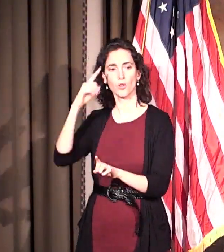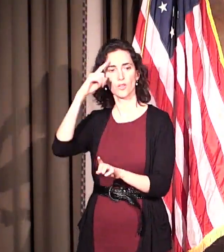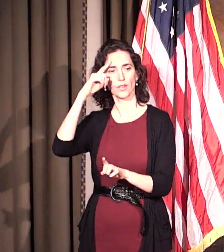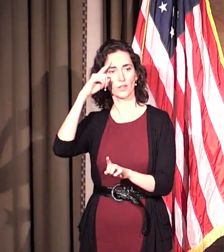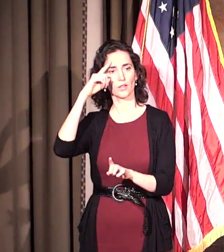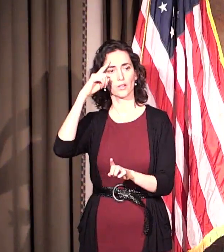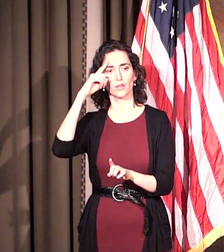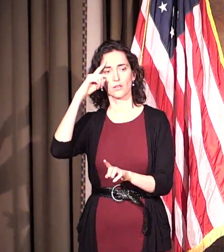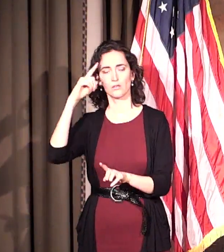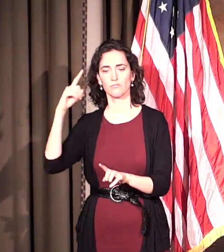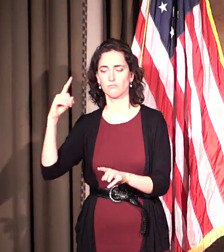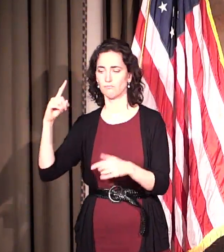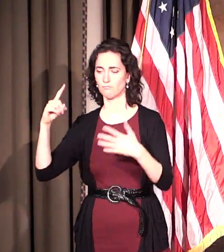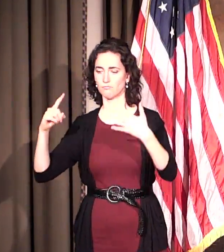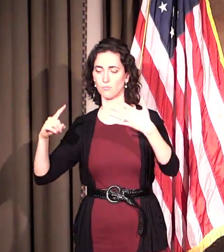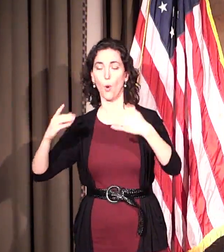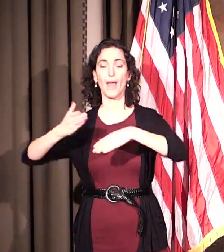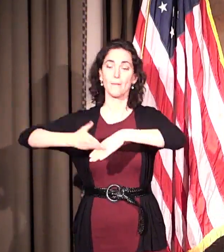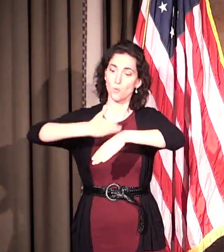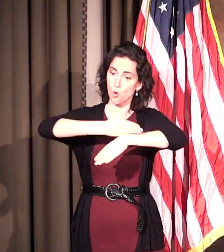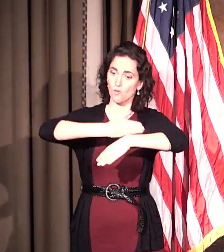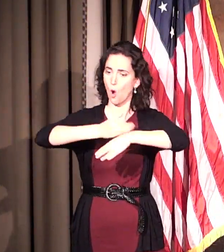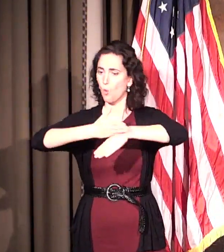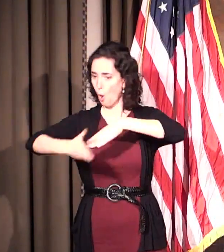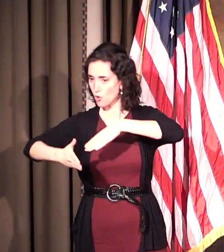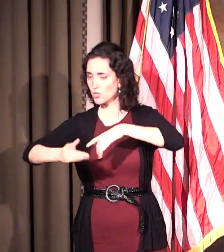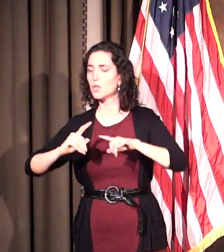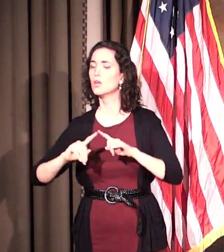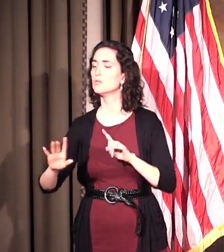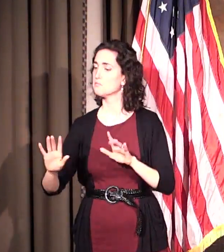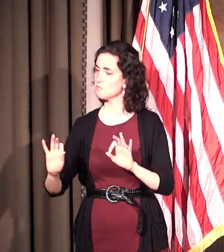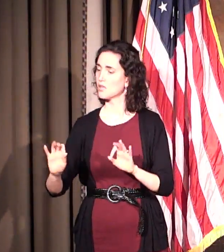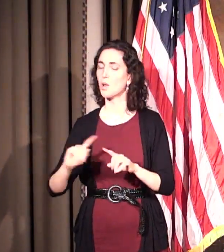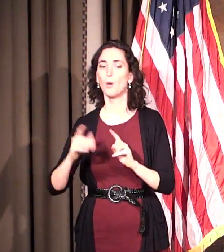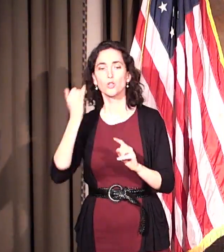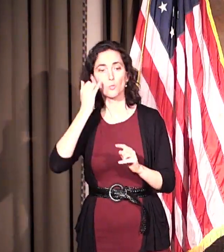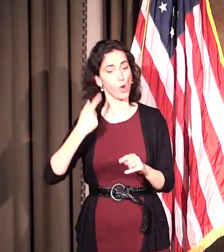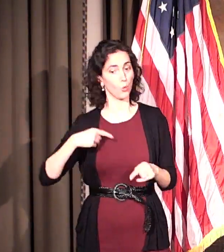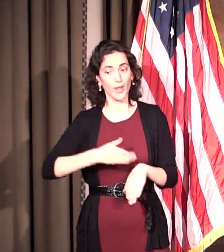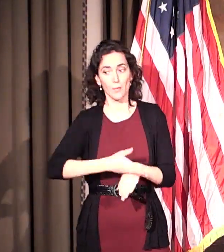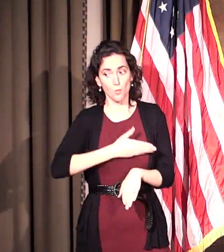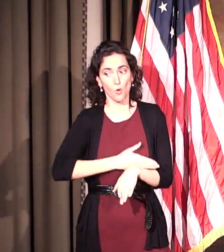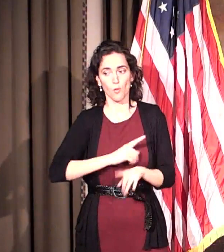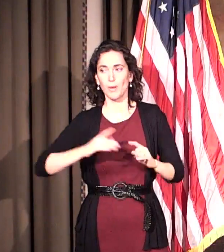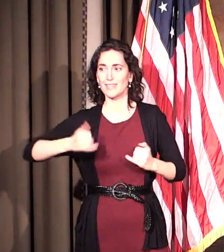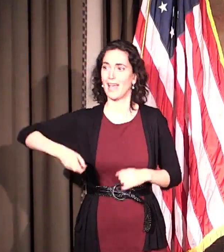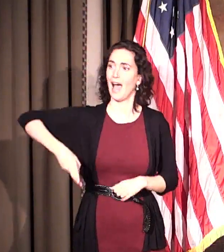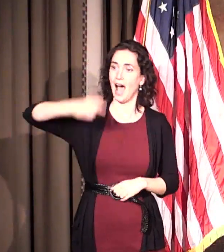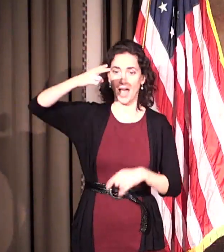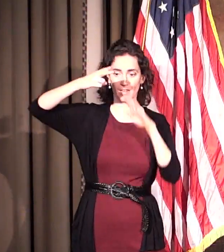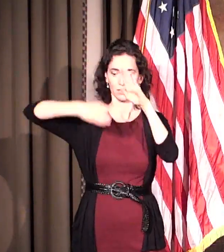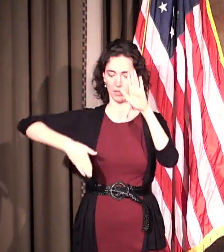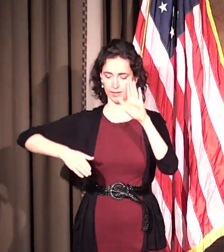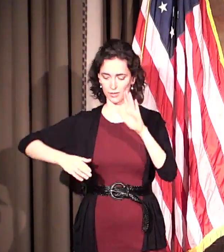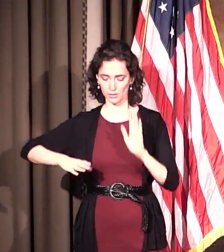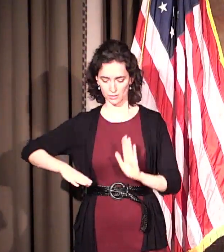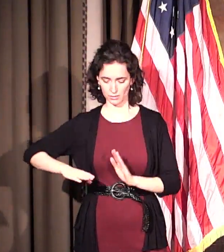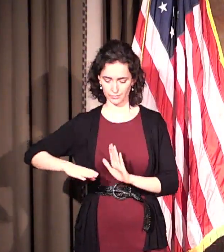at. And if you are getting better, but still at a very, very high level of community